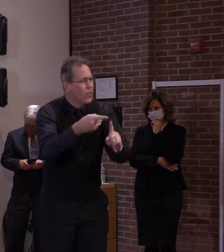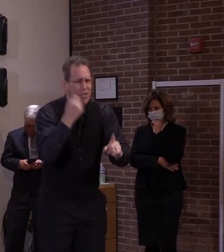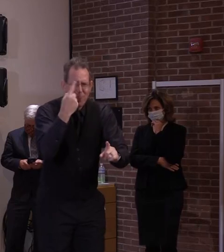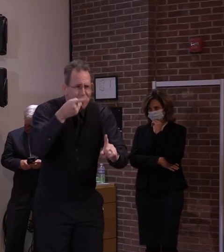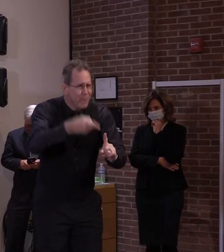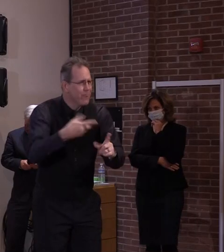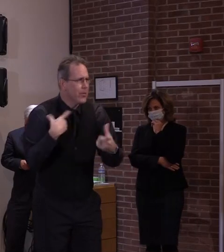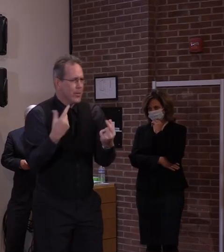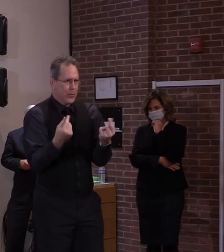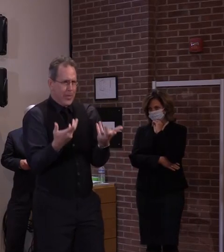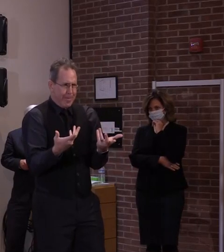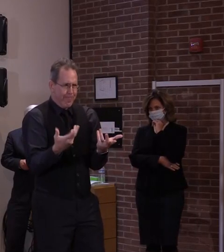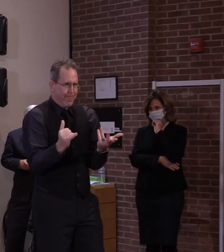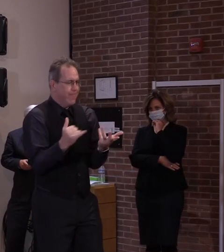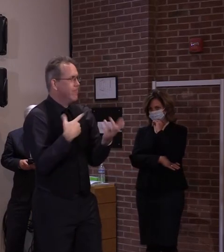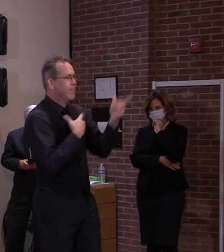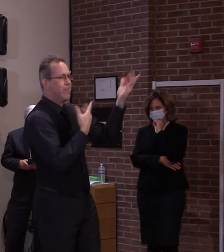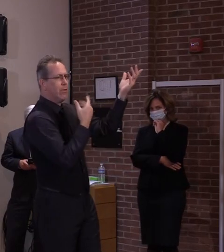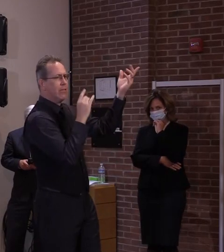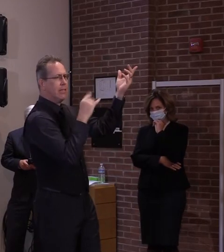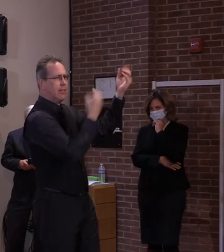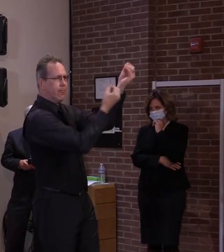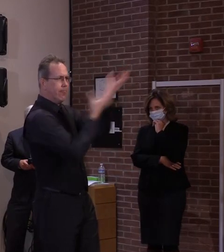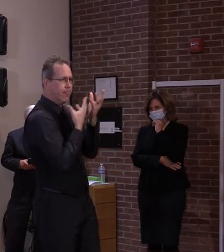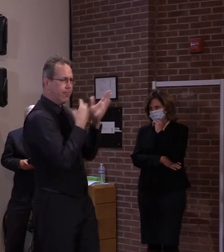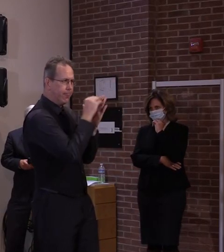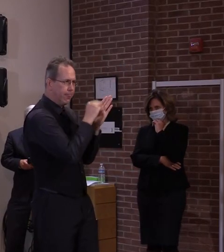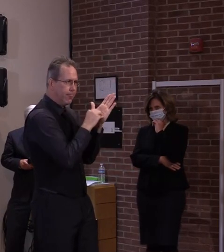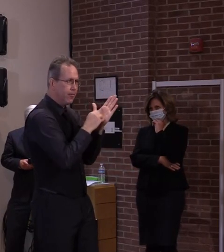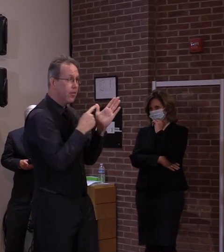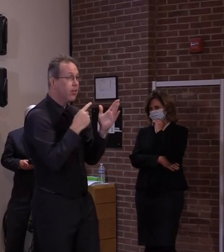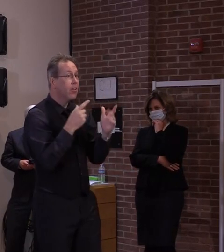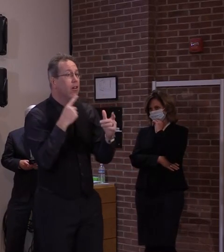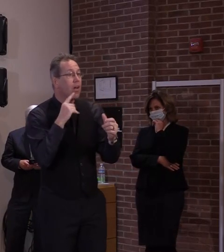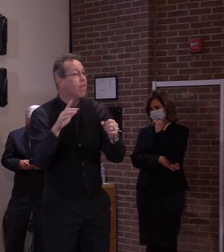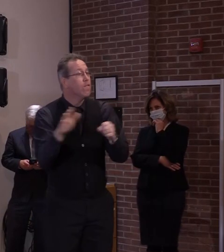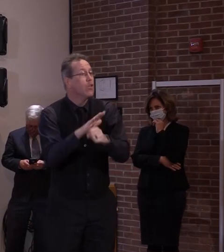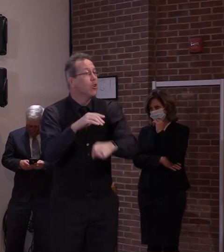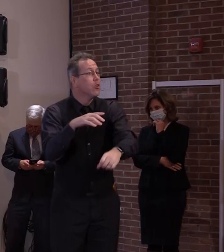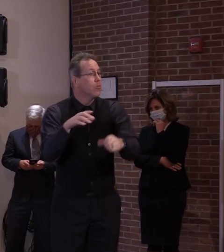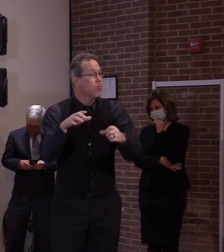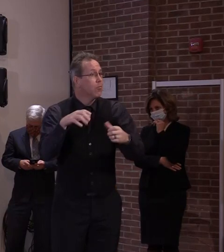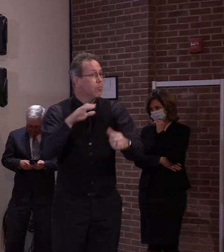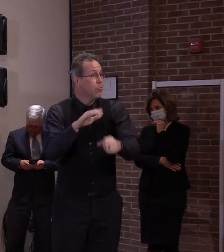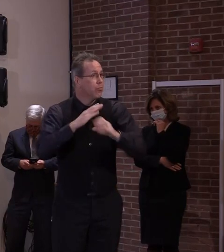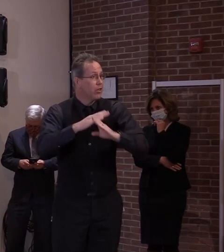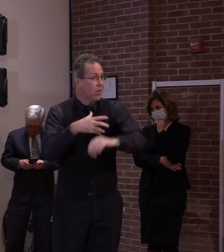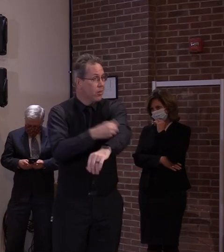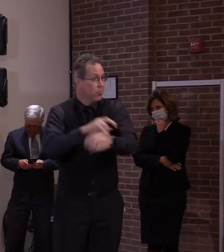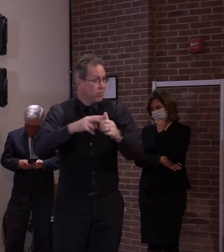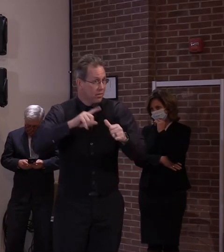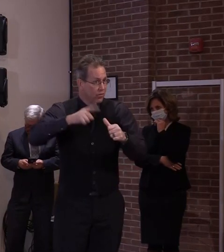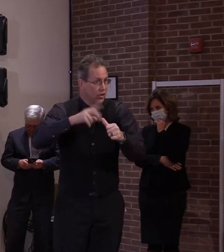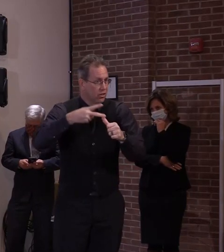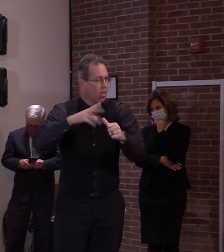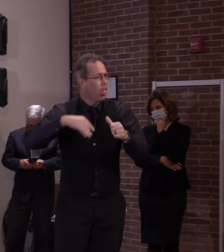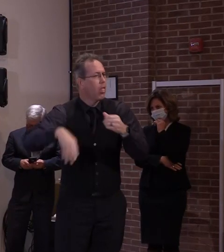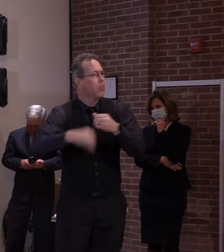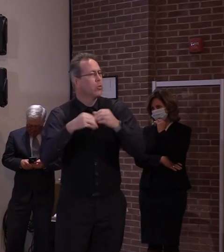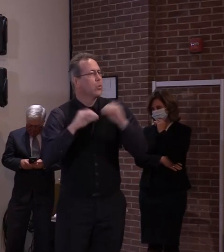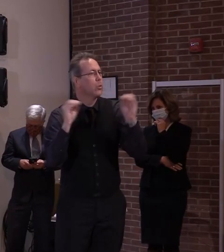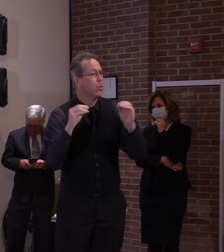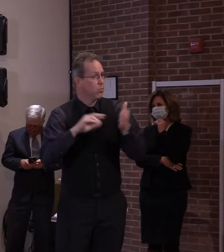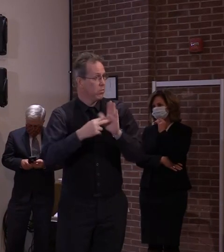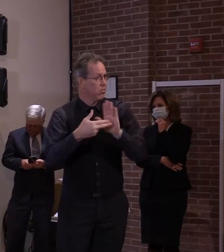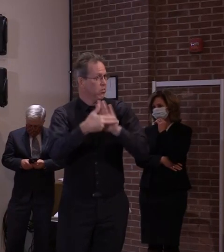communicating that you're really not fully protected unless you have your booster. But we've used the terminology of fully